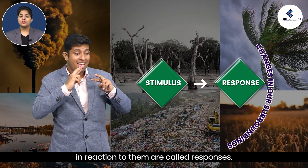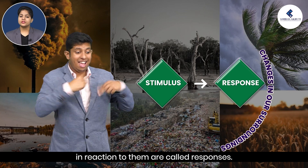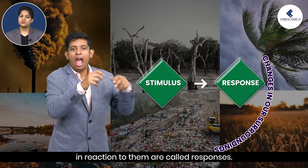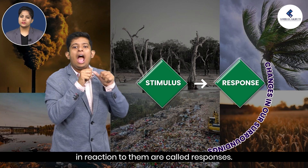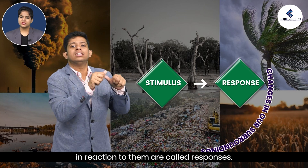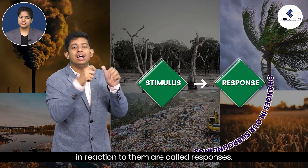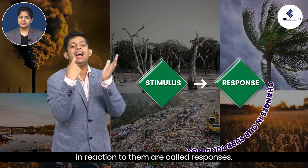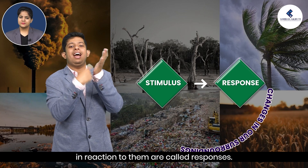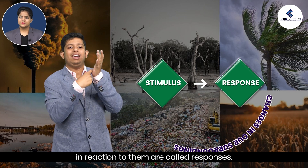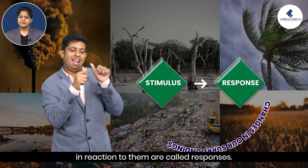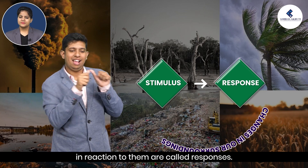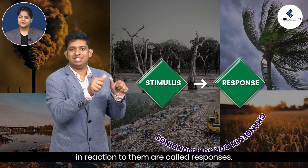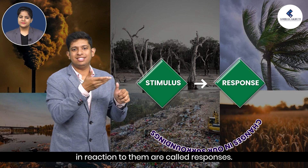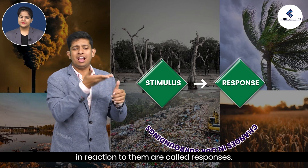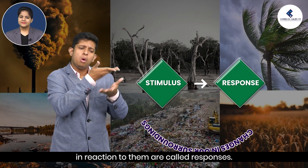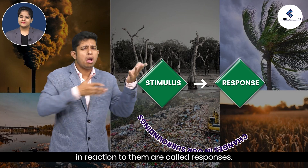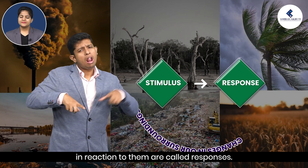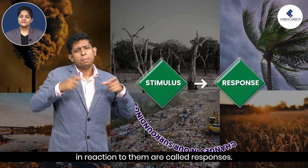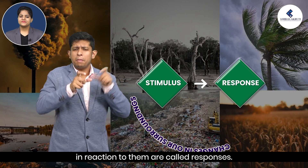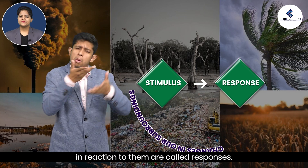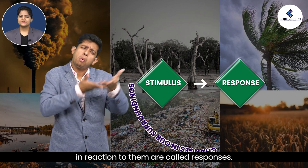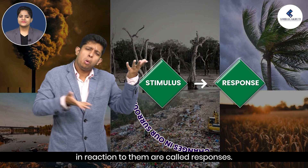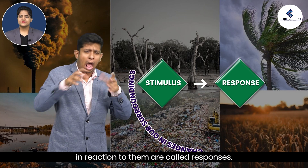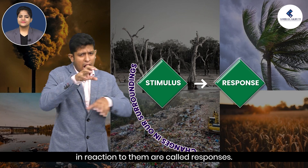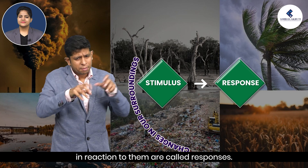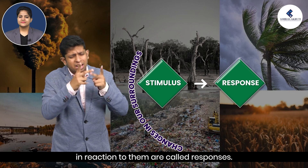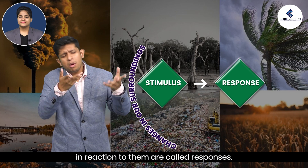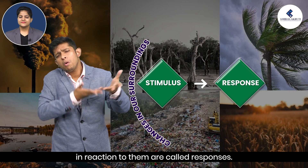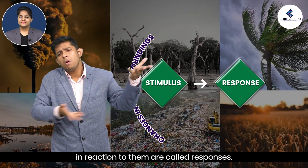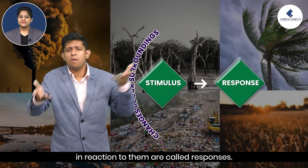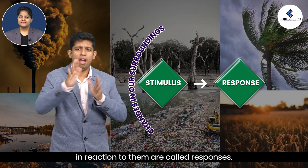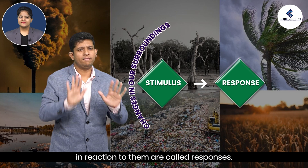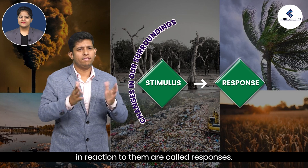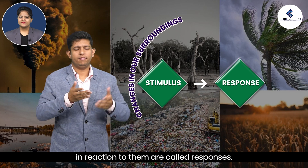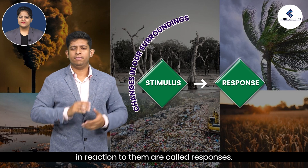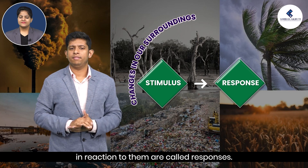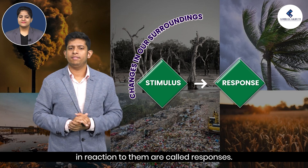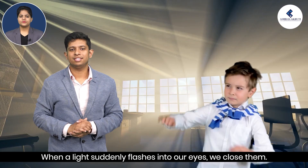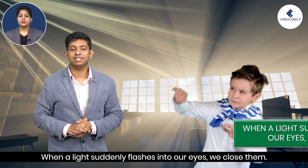are called responses.